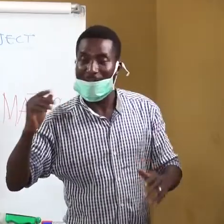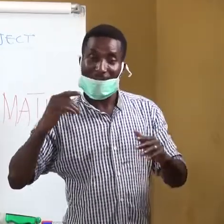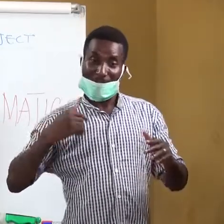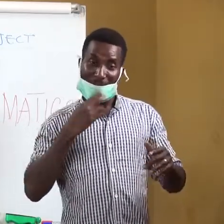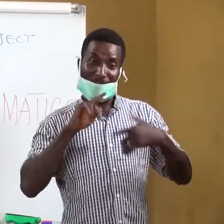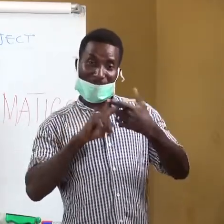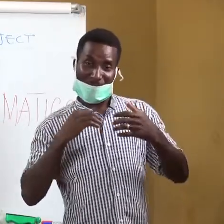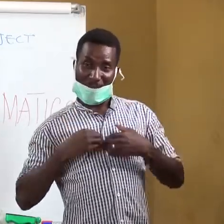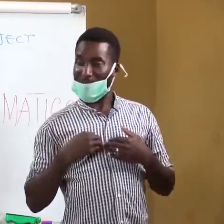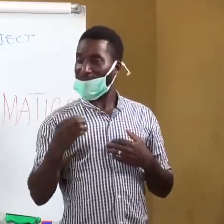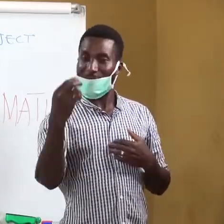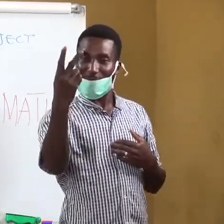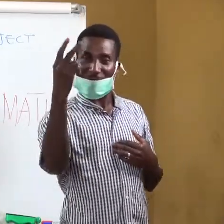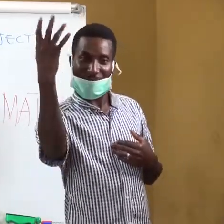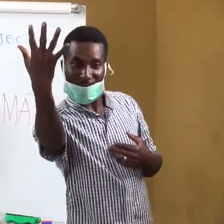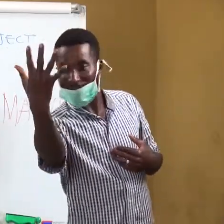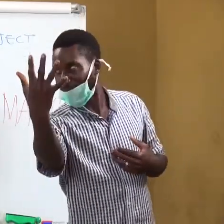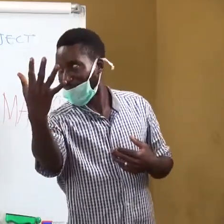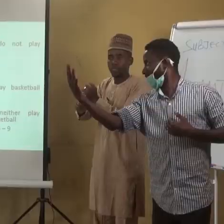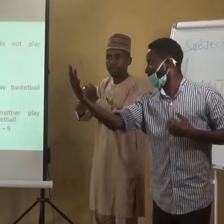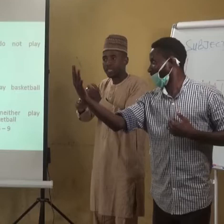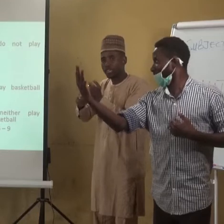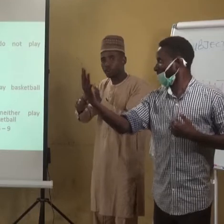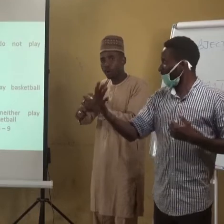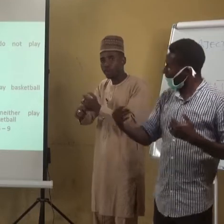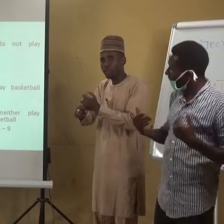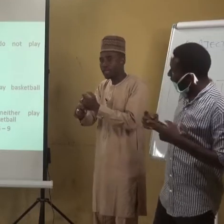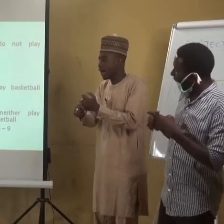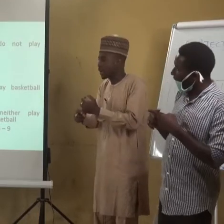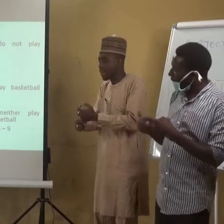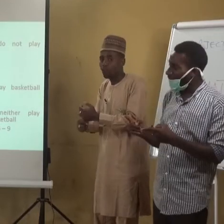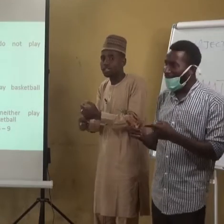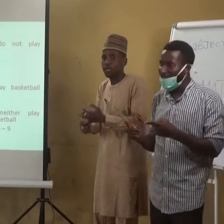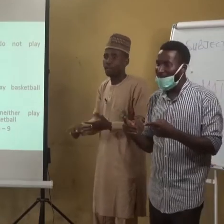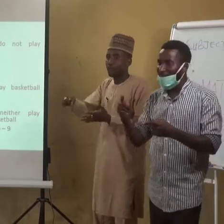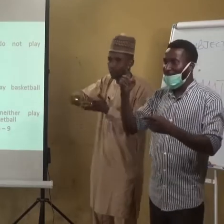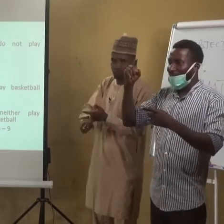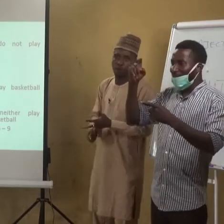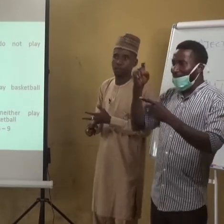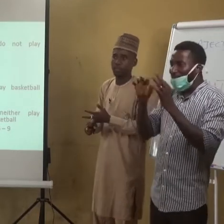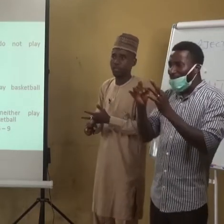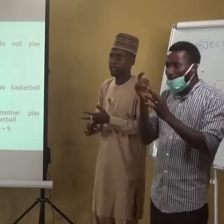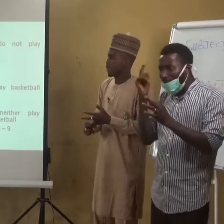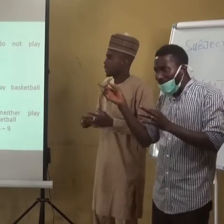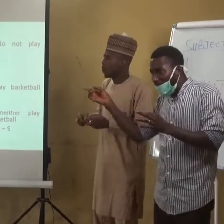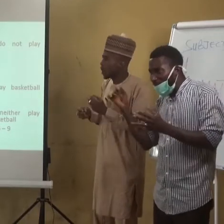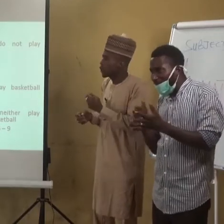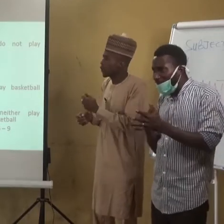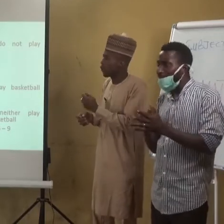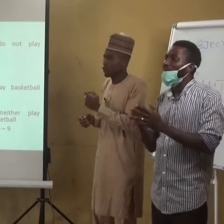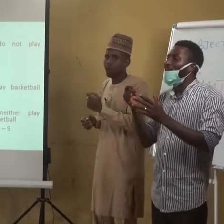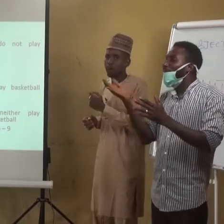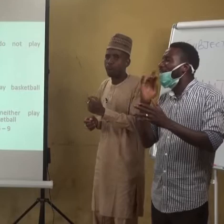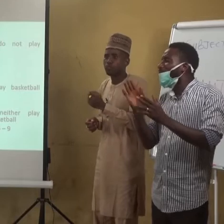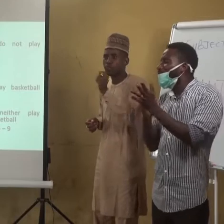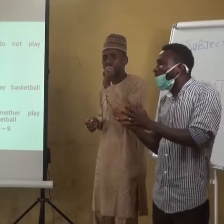have 56 that play both basketball and likewise they play football. Now we are looking